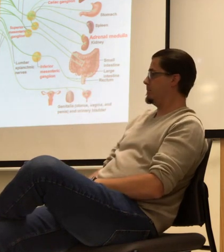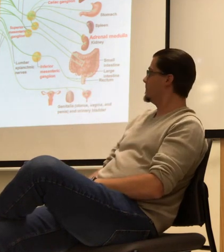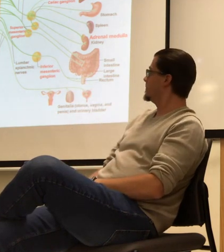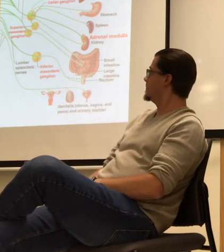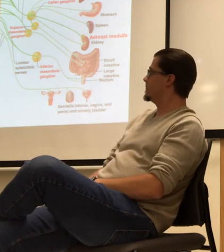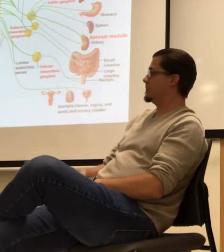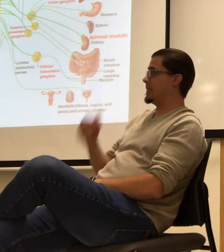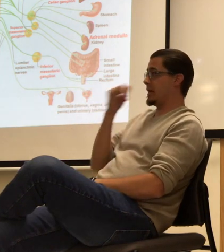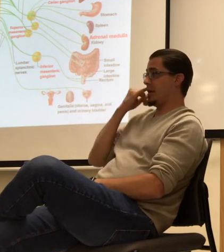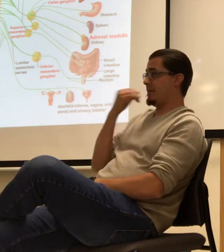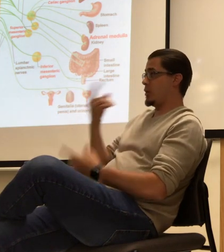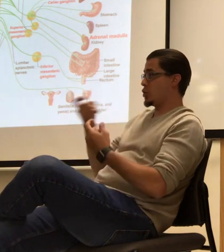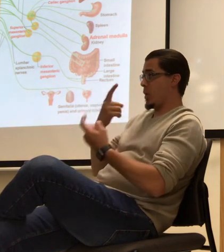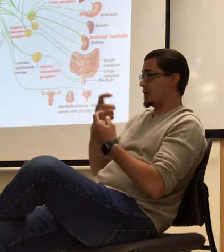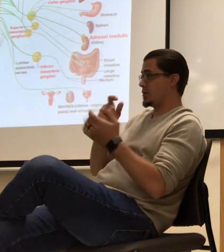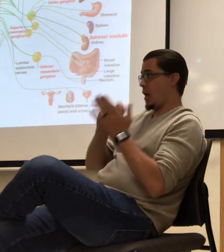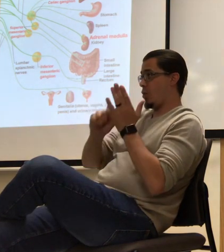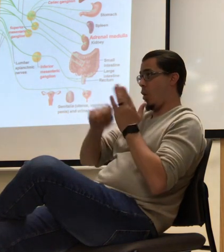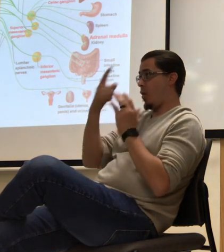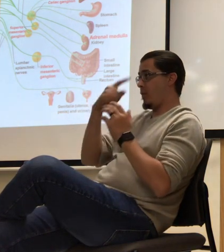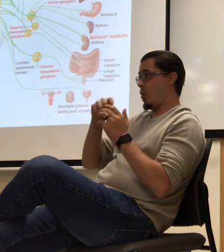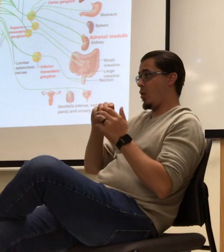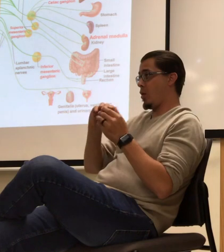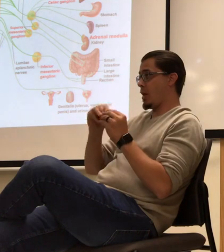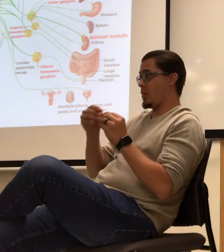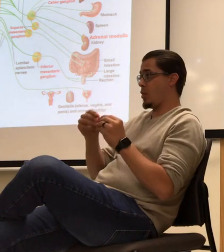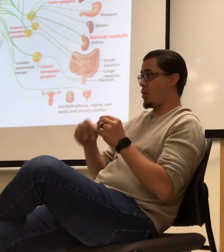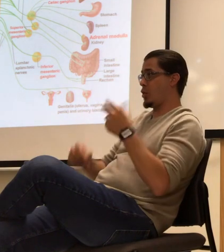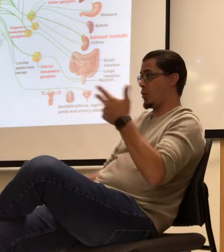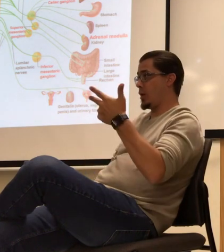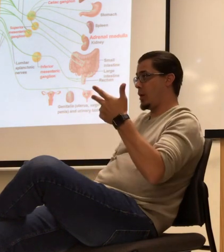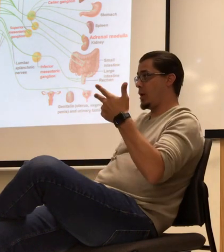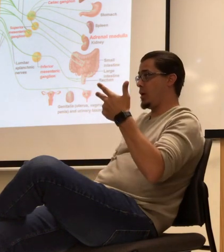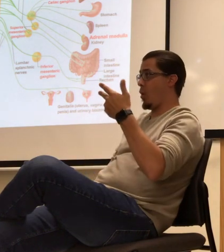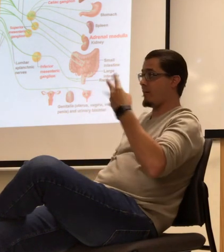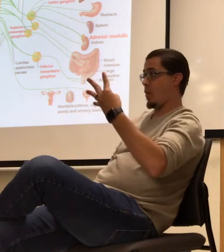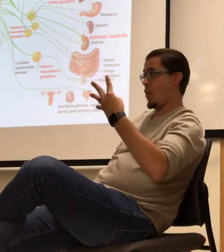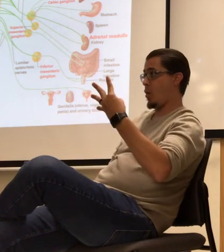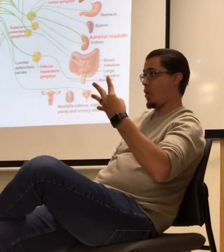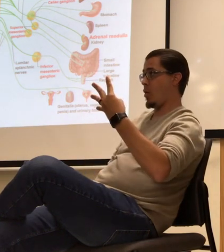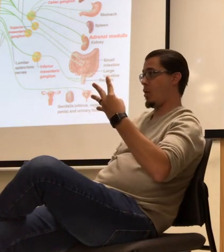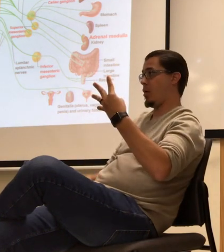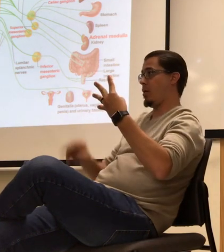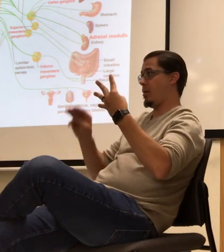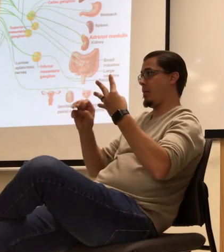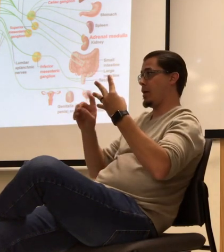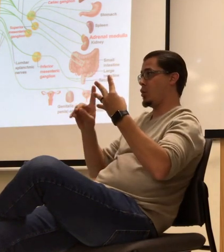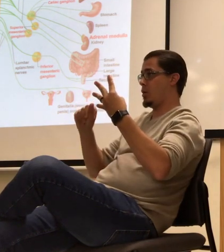First, any questions on what I wrote here for number three? Or for the exception, adrenal medulla.